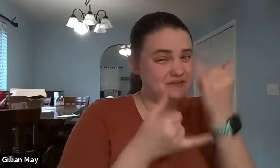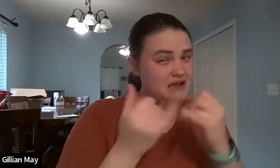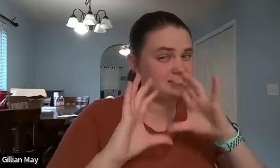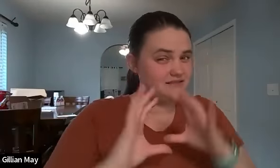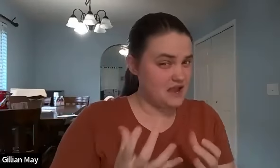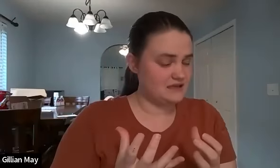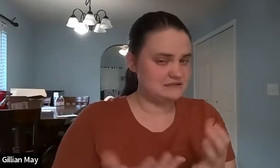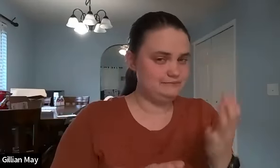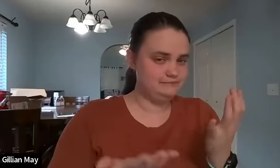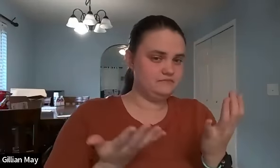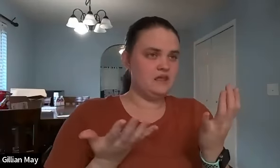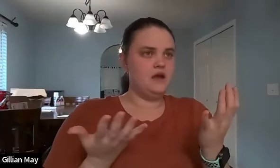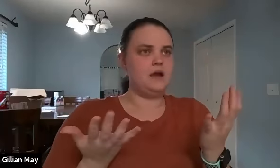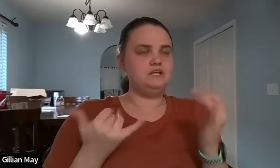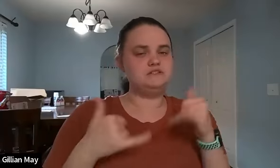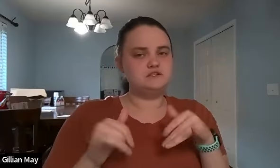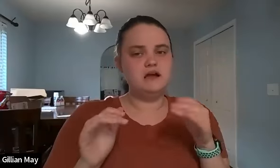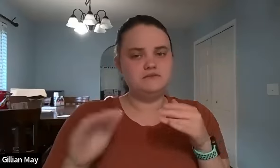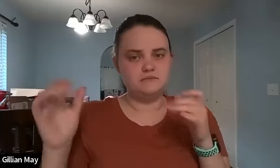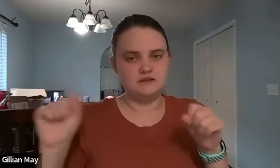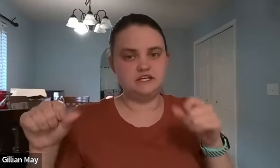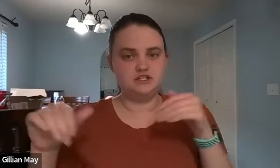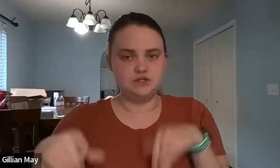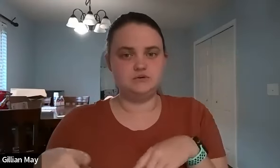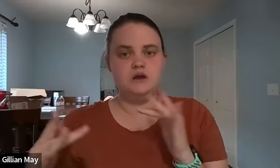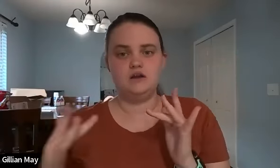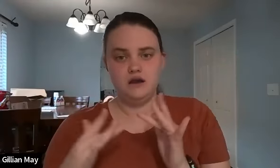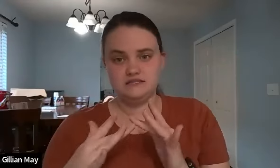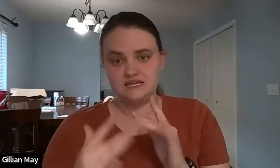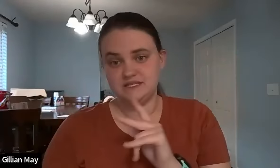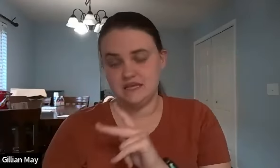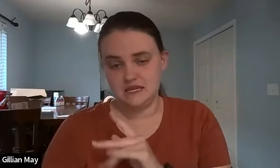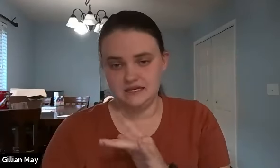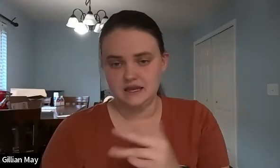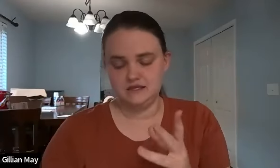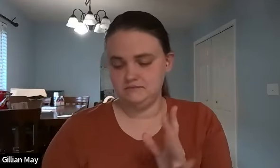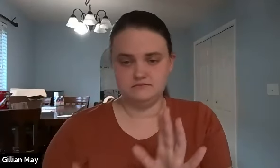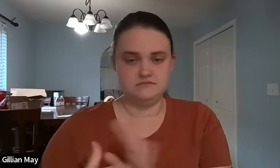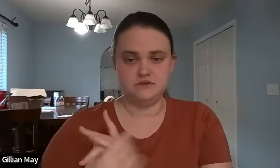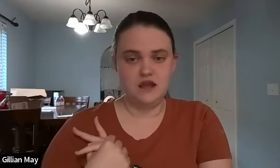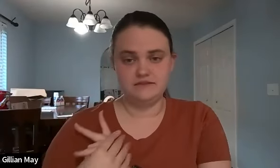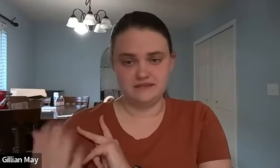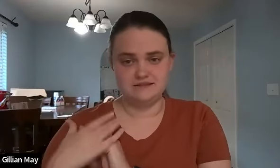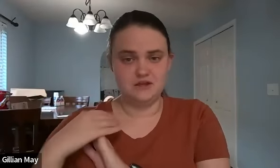last class, I mean, you still have the ability to contact Miss Katie. You're not this,